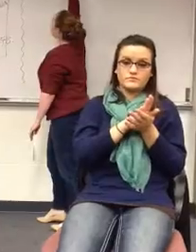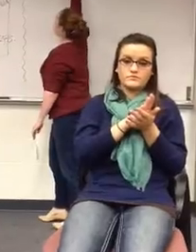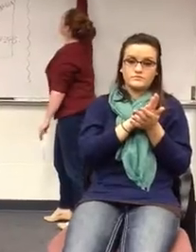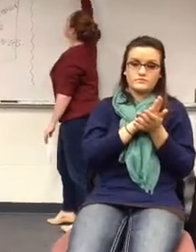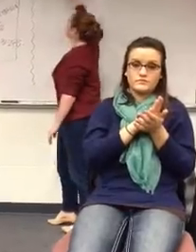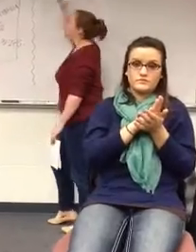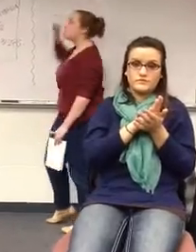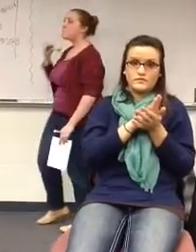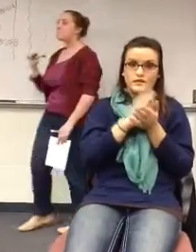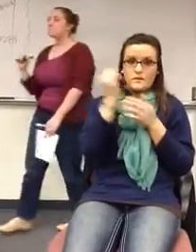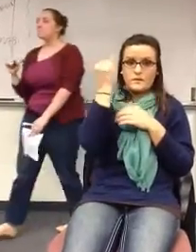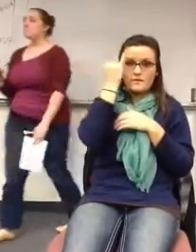imaginary.